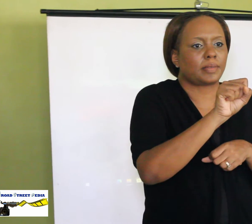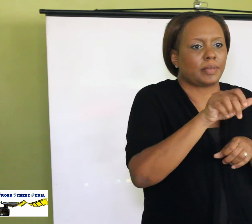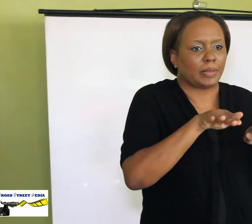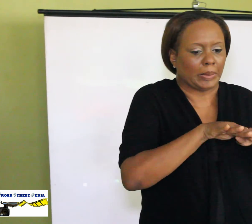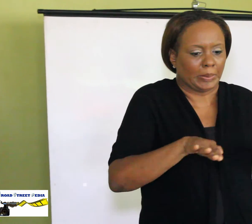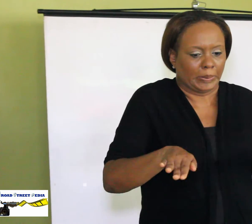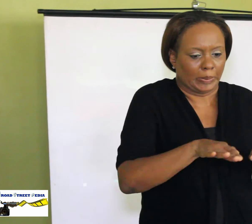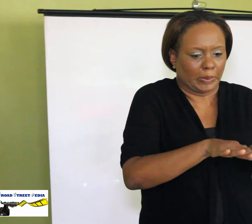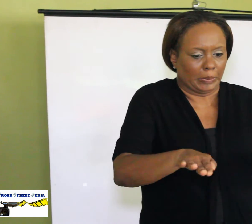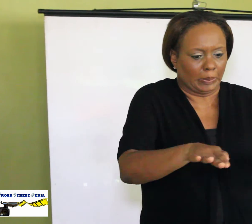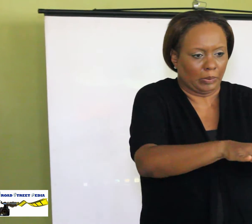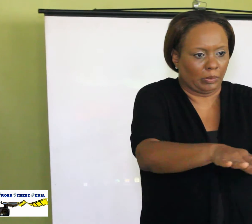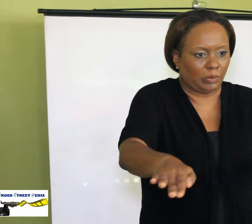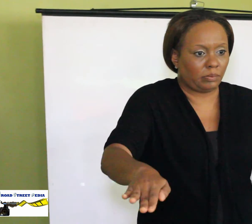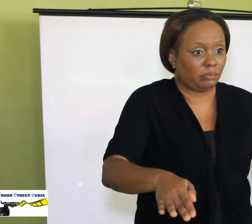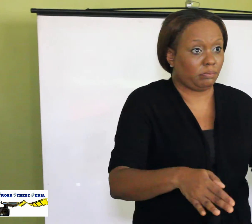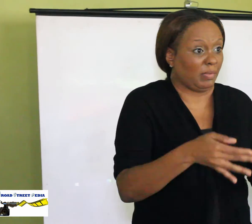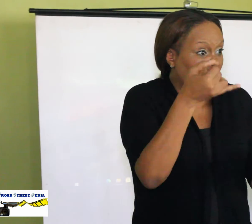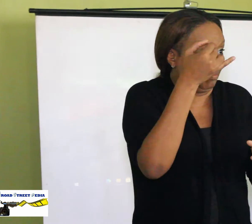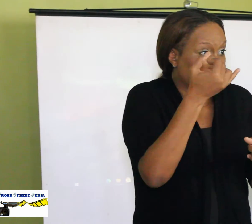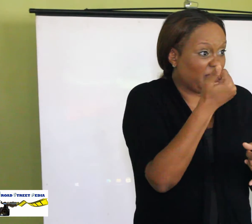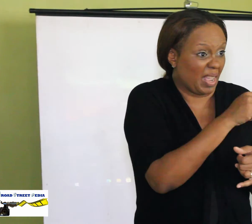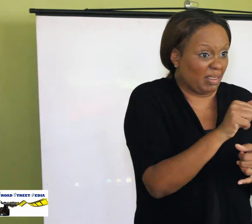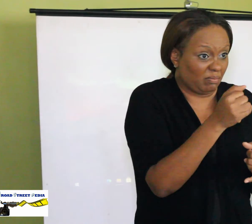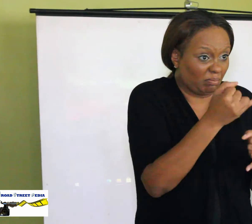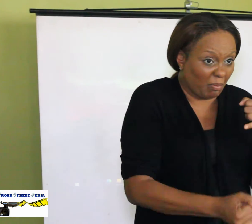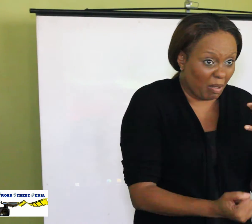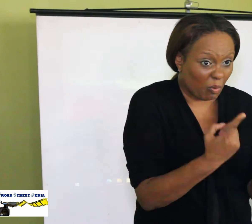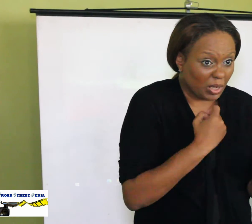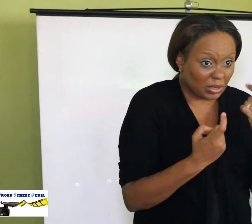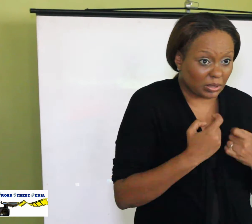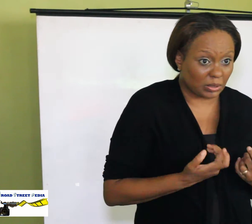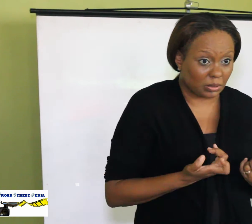seedlings. Any final questions?